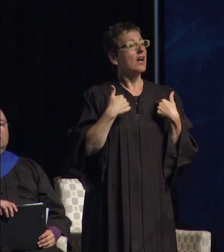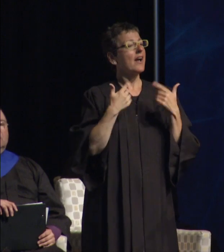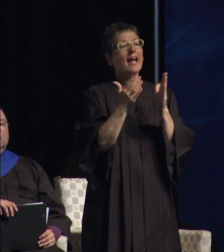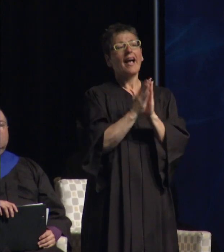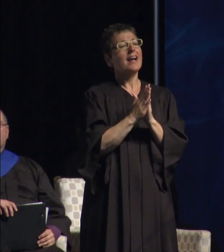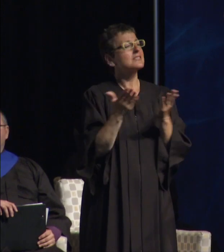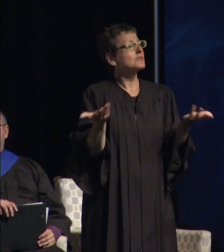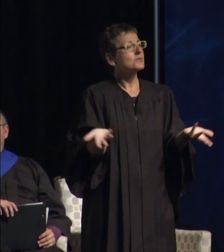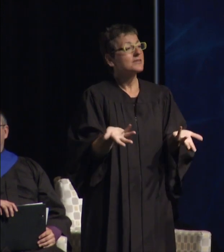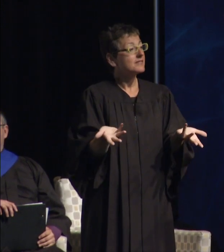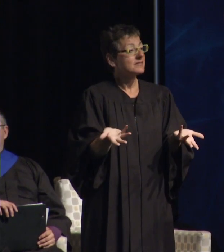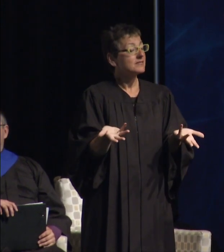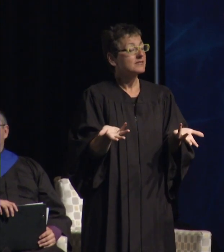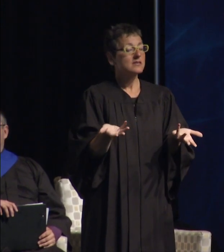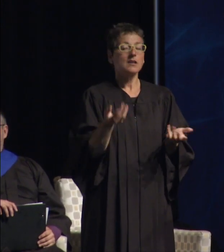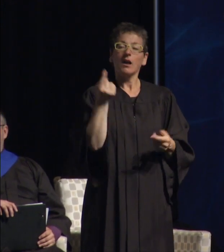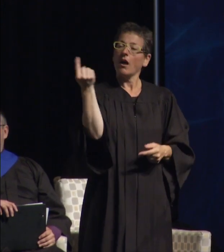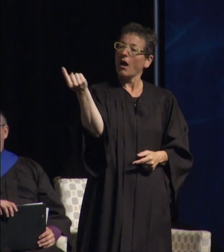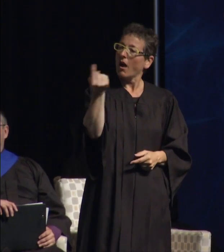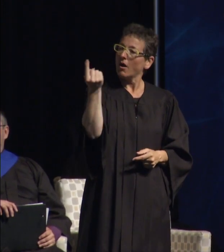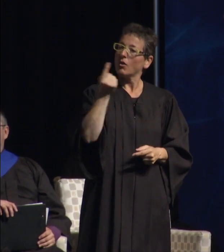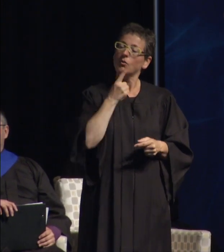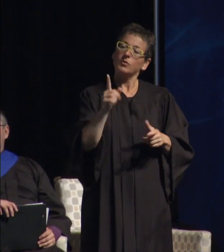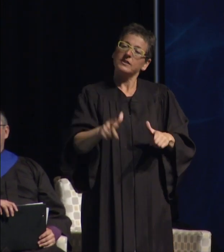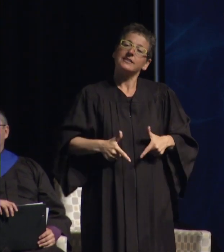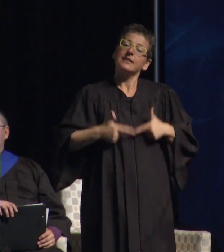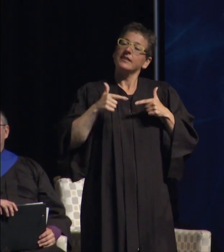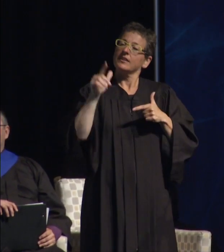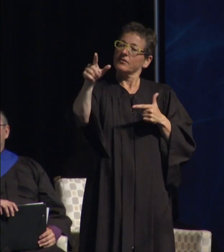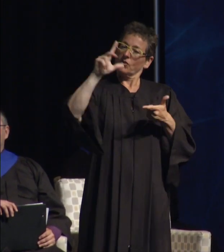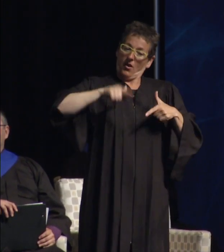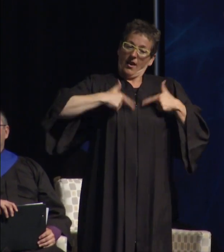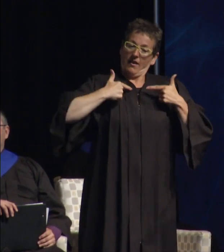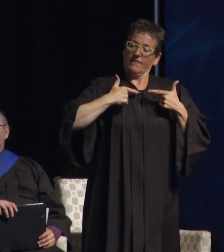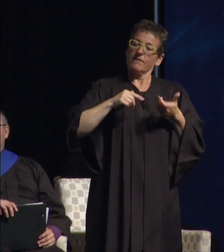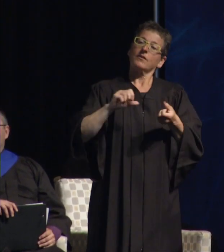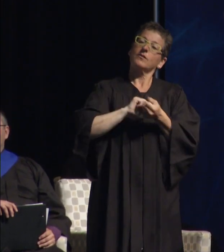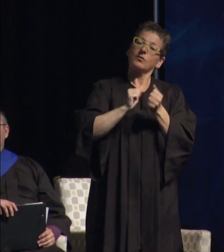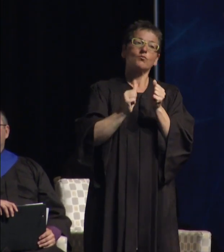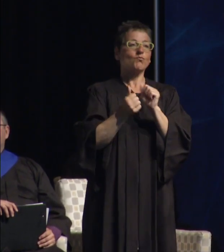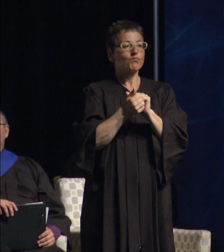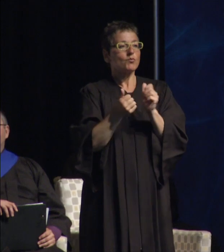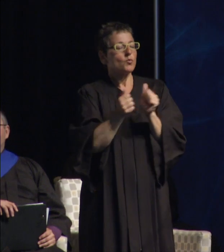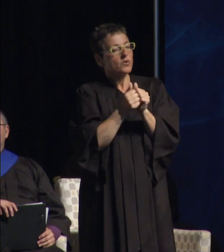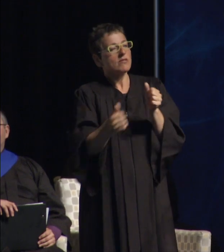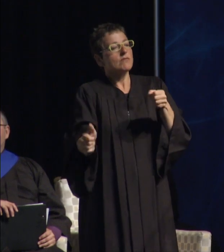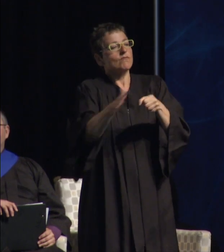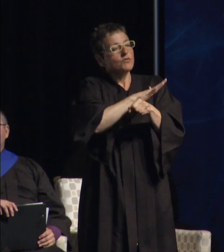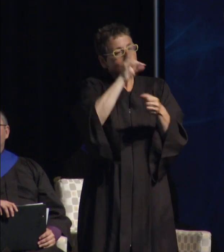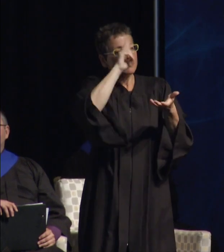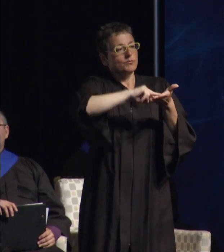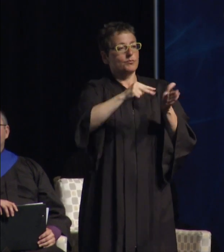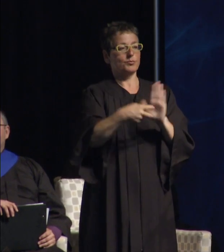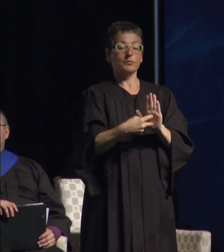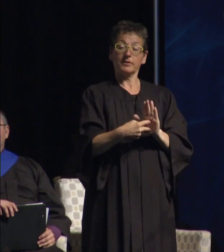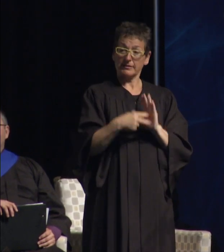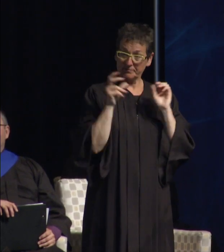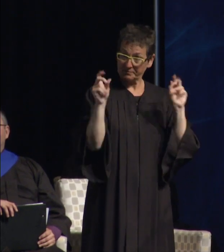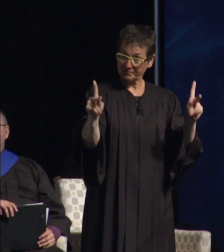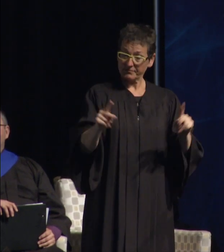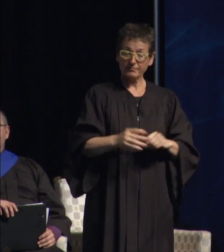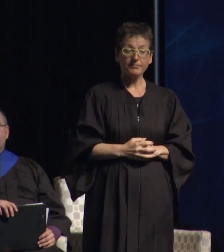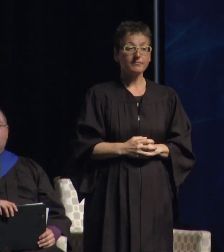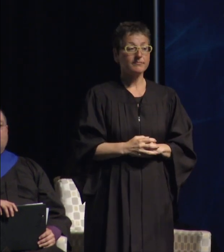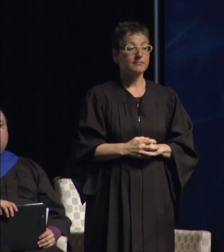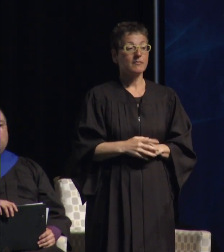simple. Please always live your life with purpose by living it fully. But you know, I believe